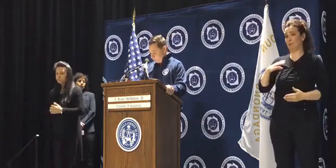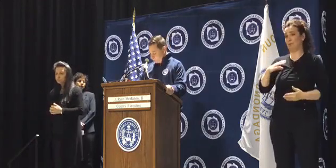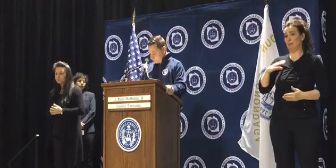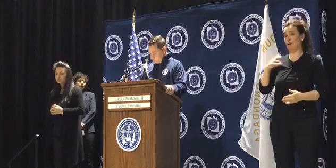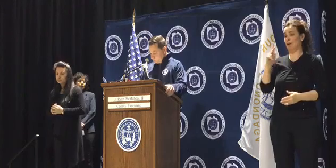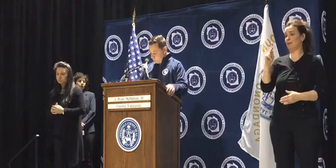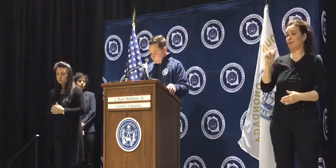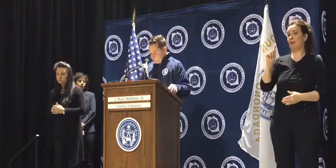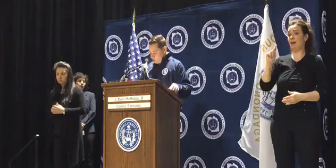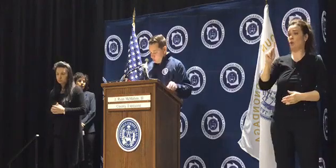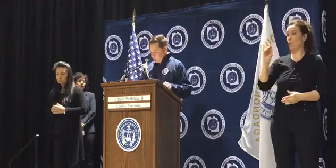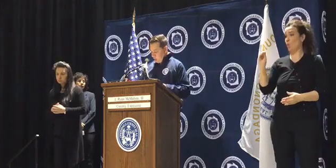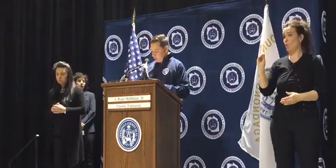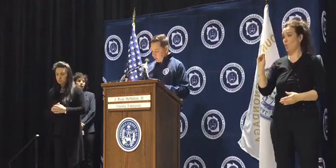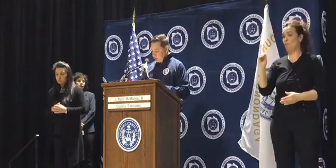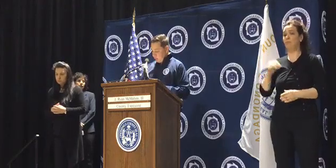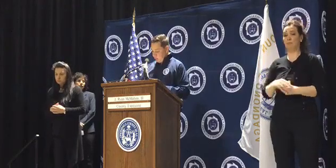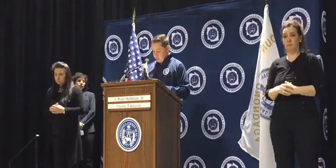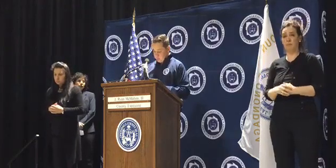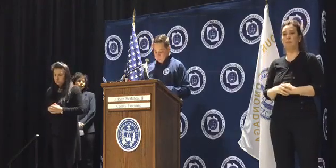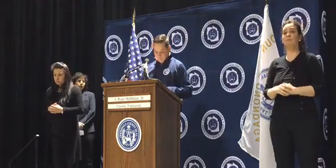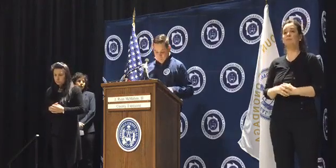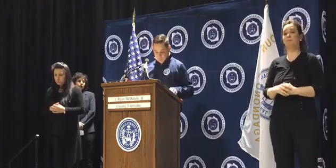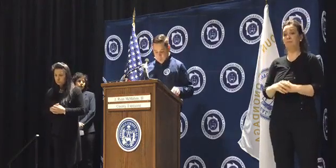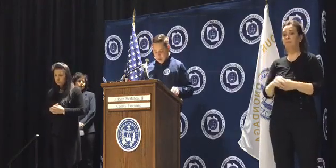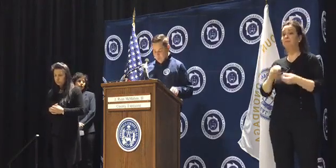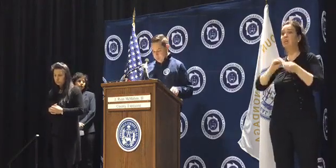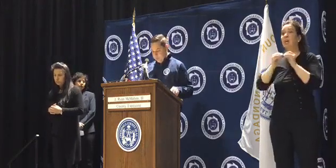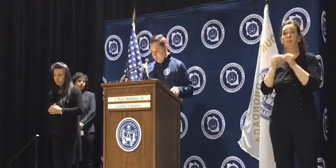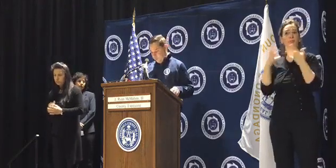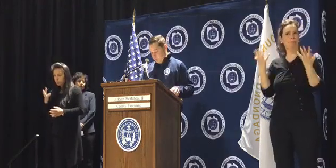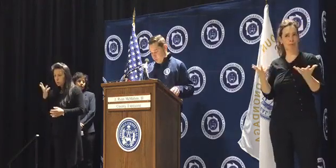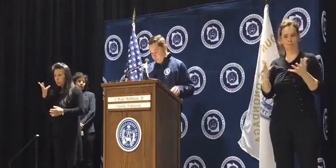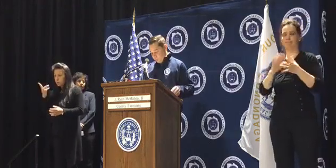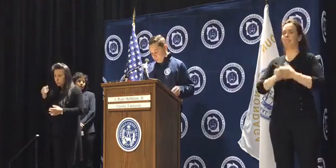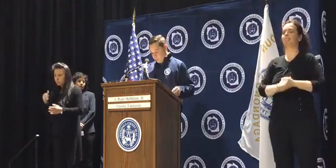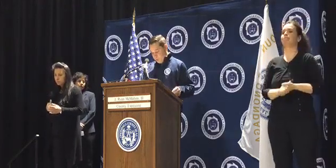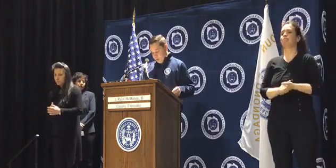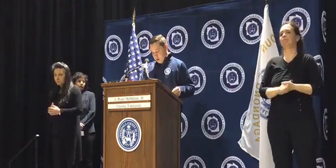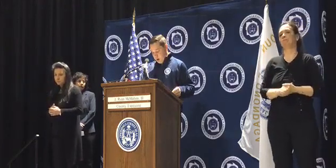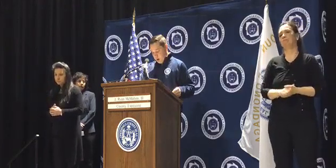declaration. Related to the numbers, we have an update for you.